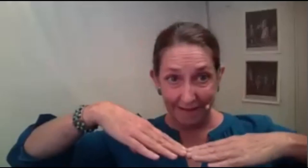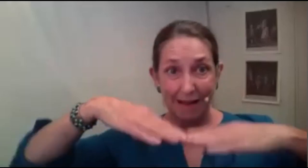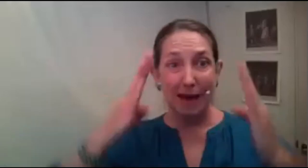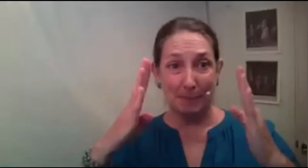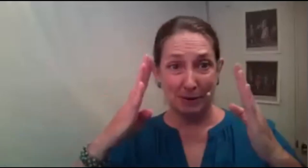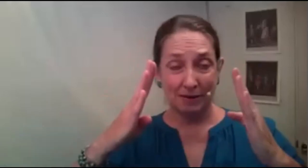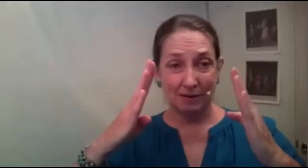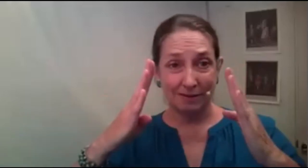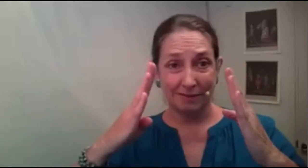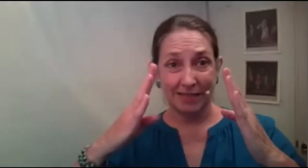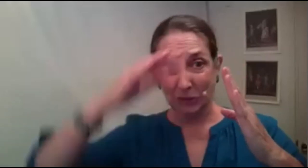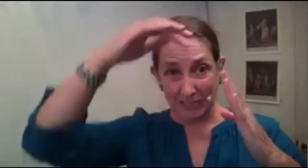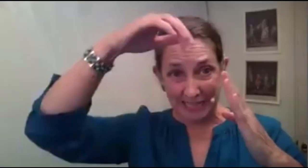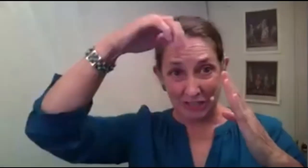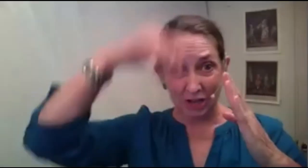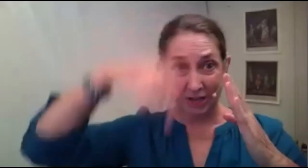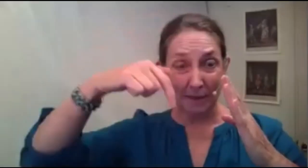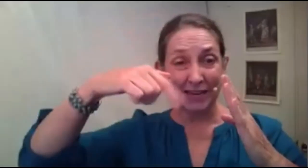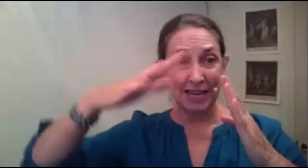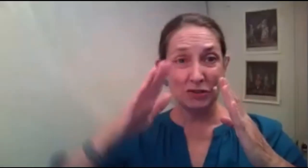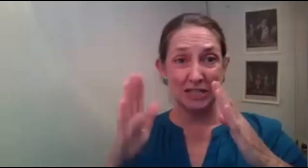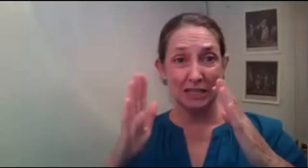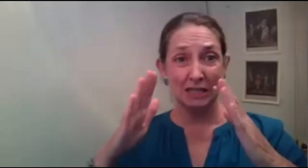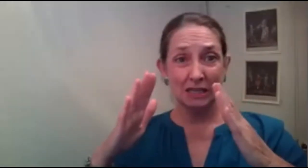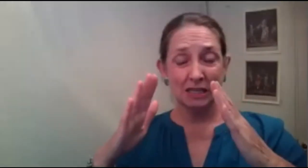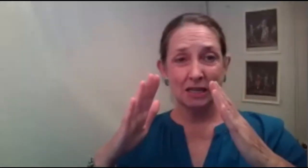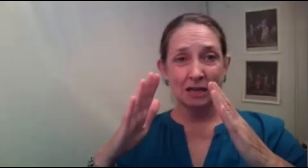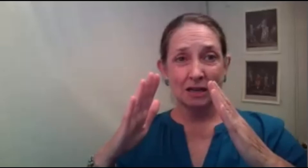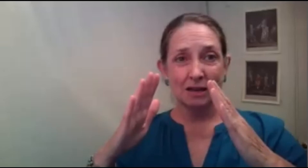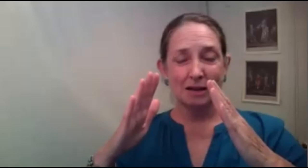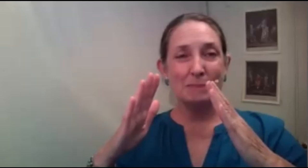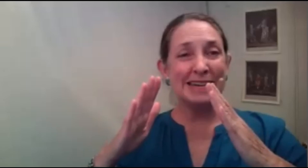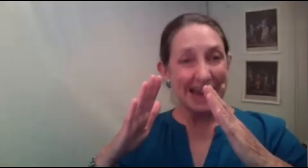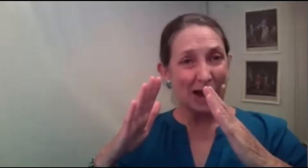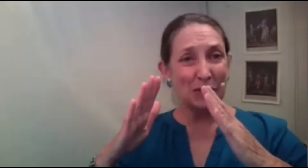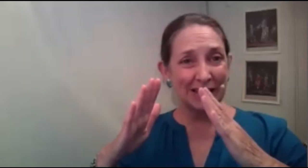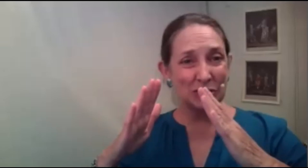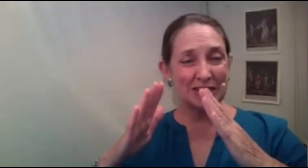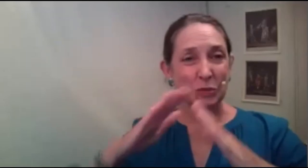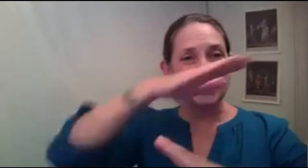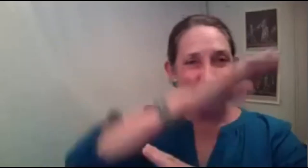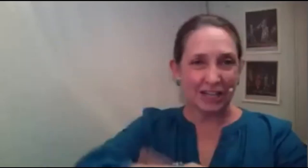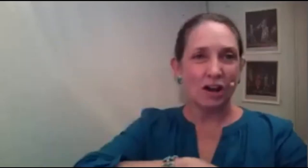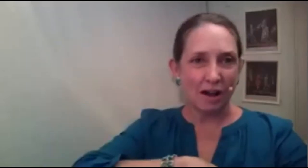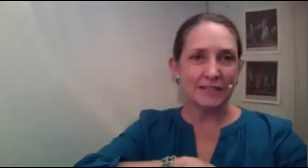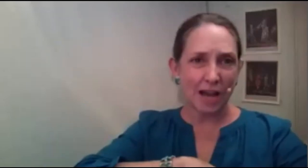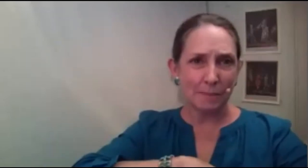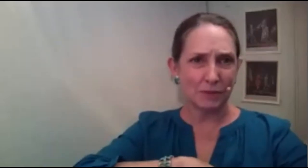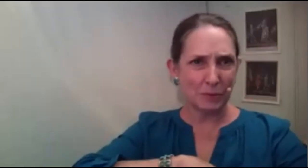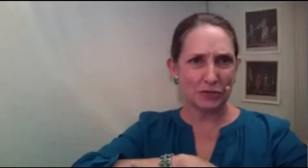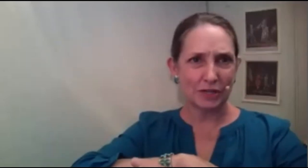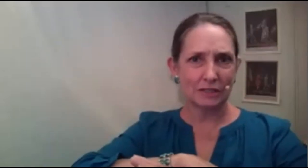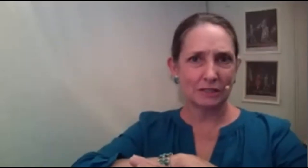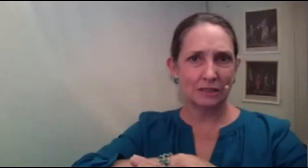torn up as though it had landed on top of that candlestick. But now the candlestick was sitting on top